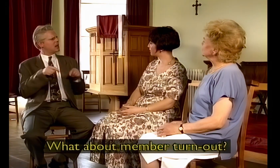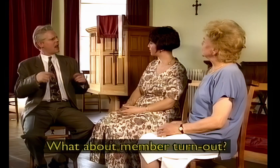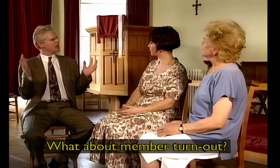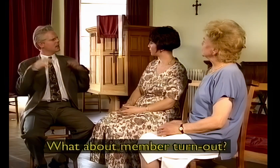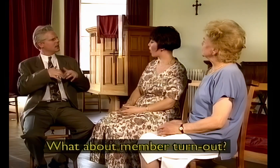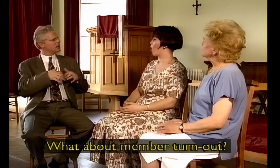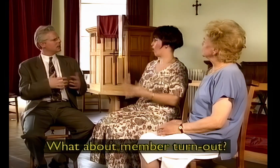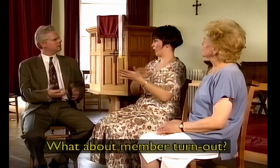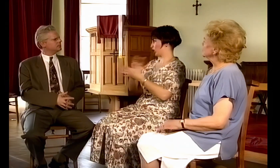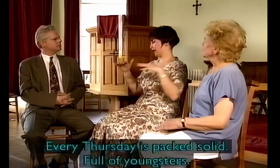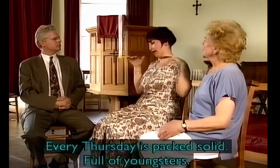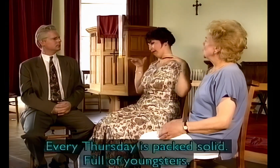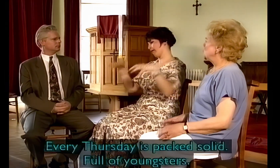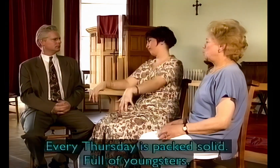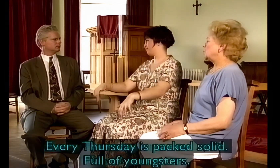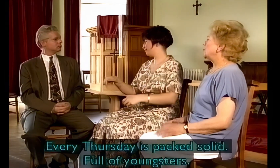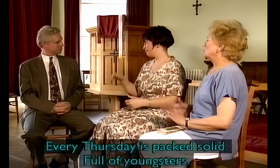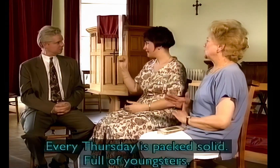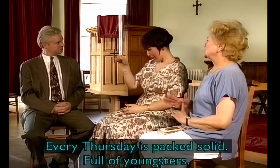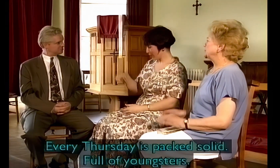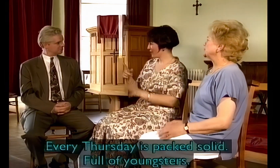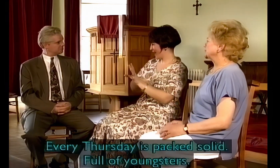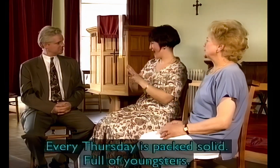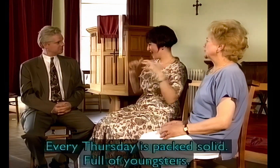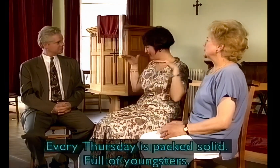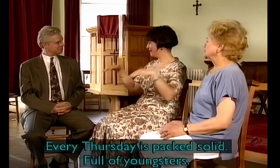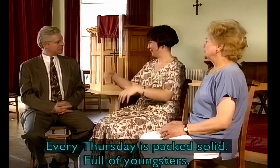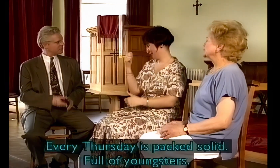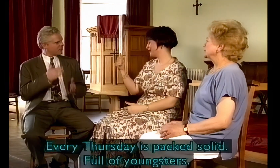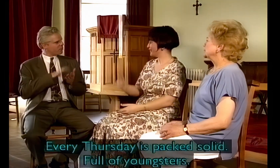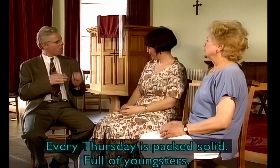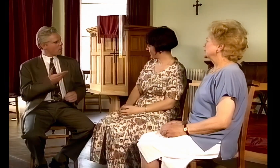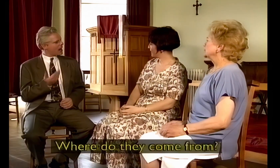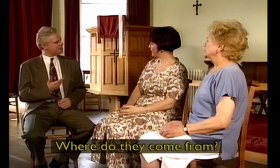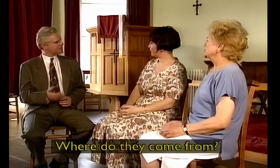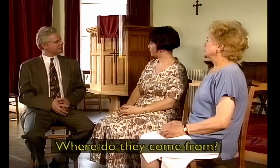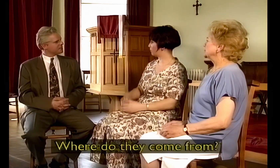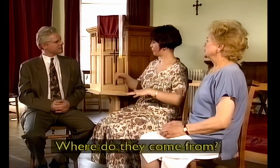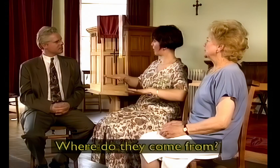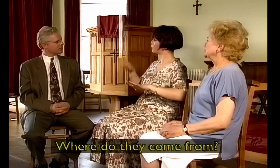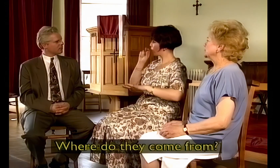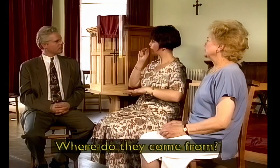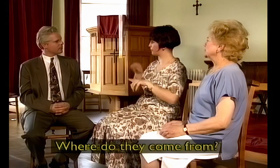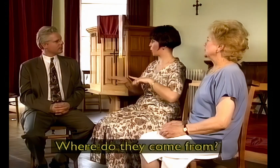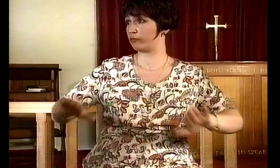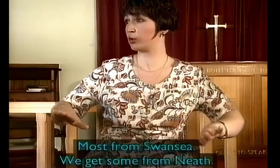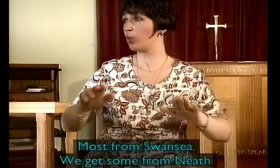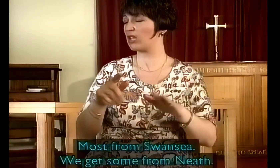And what about the member turnout? What's that like? Oh, every Thursday's packed solid, full of youngsters. And where do they come from? Well, most of them